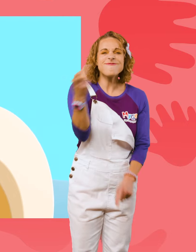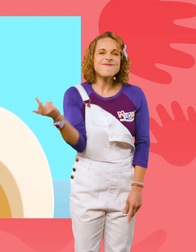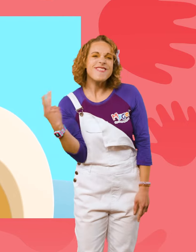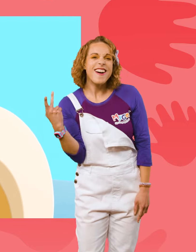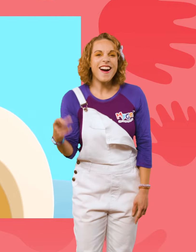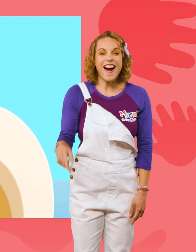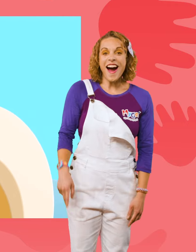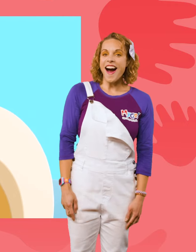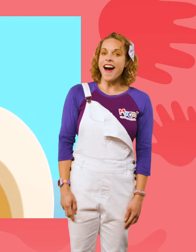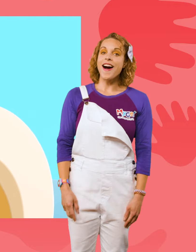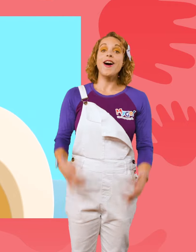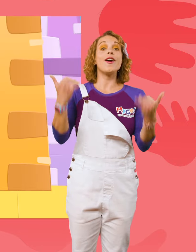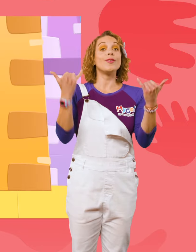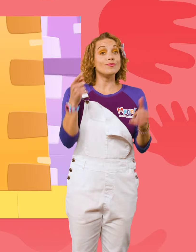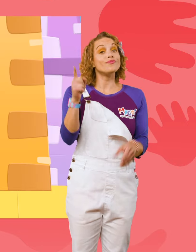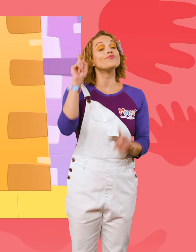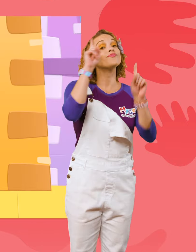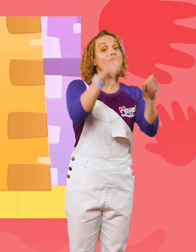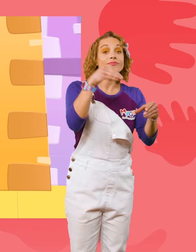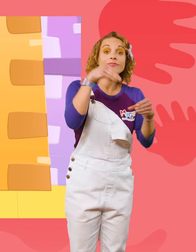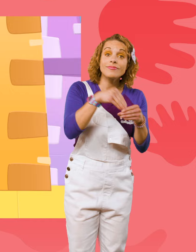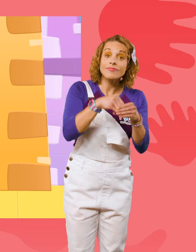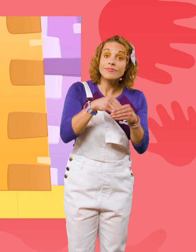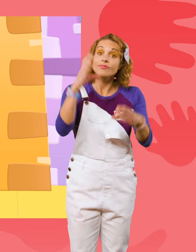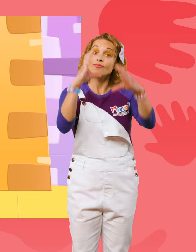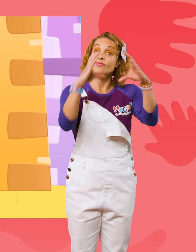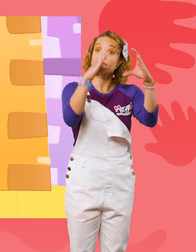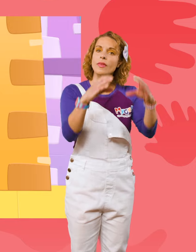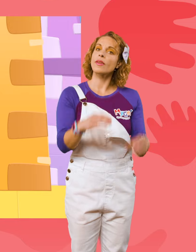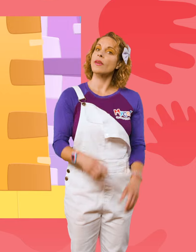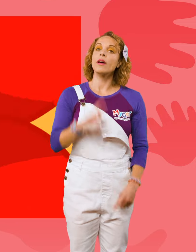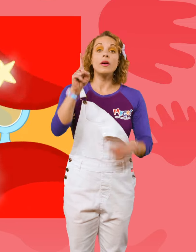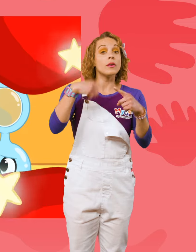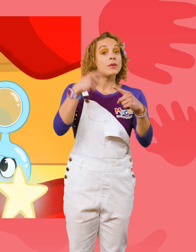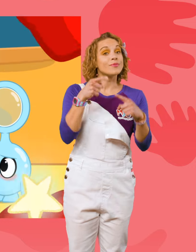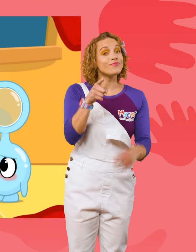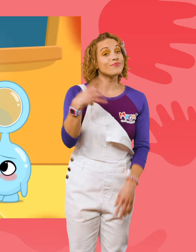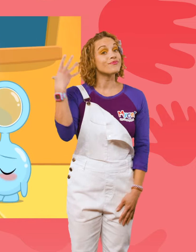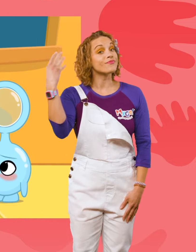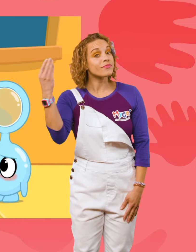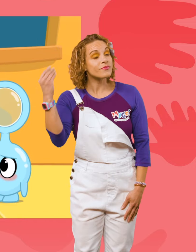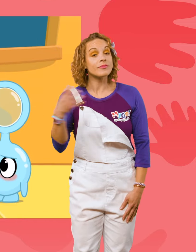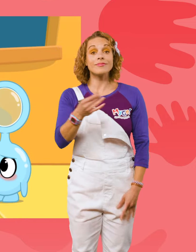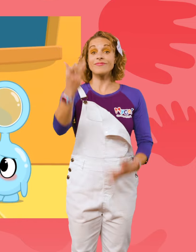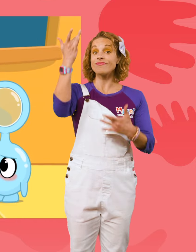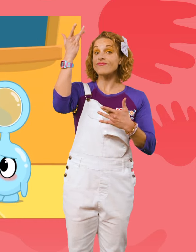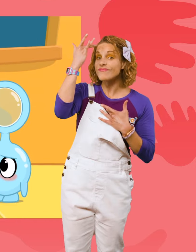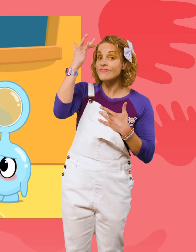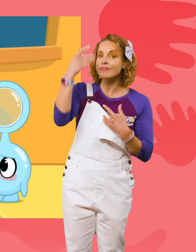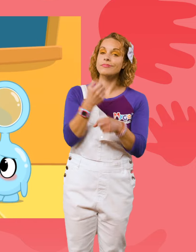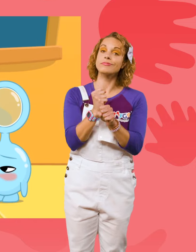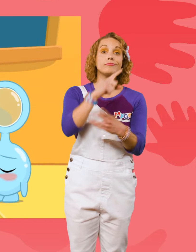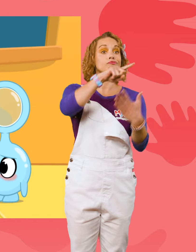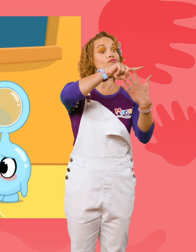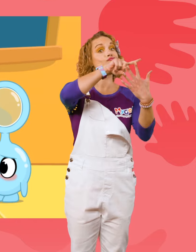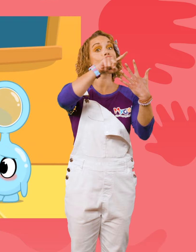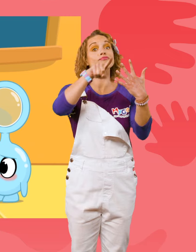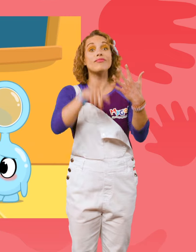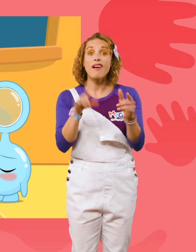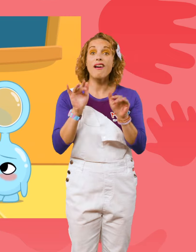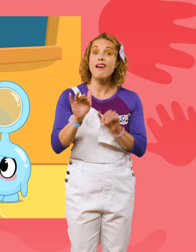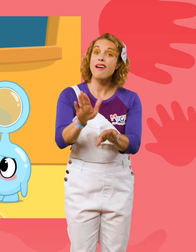have finally caught you. You need to get inside, Boba. When you're outside and sick,